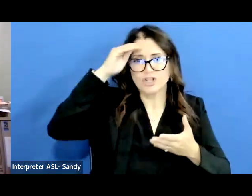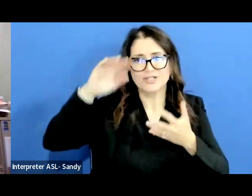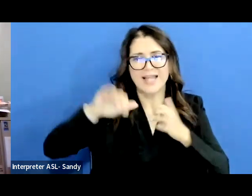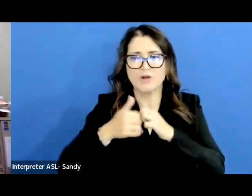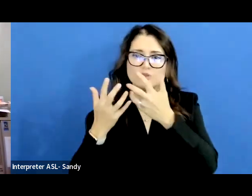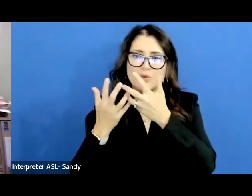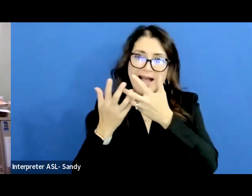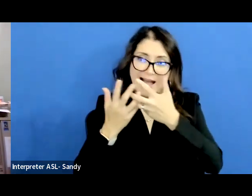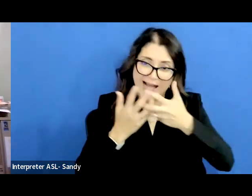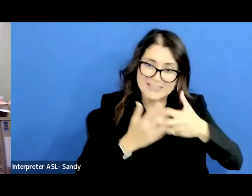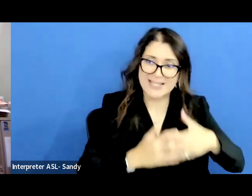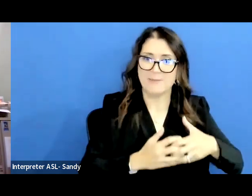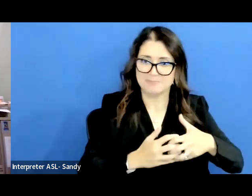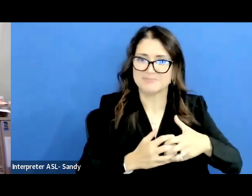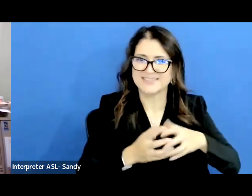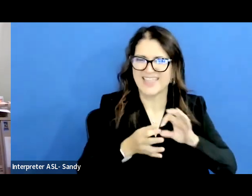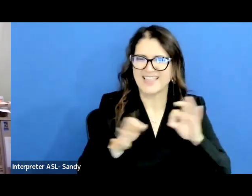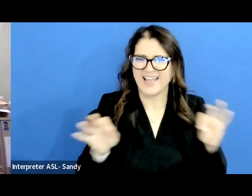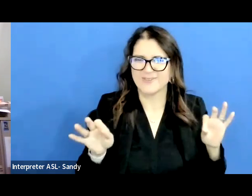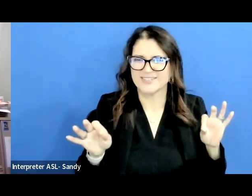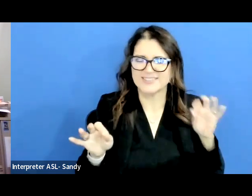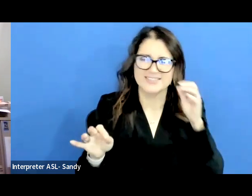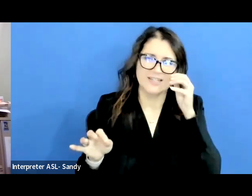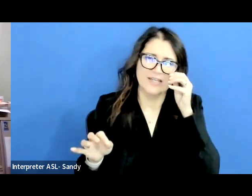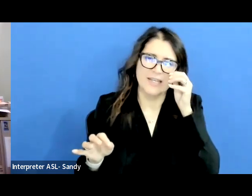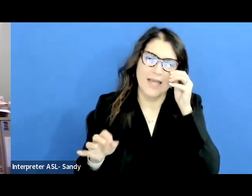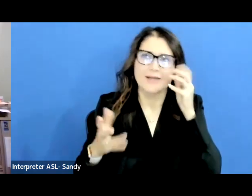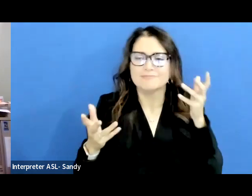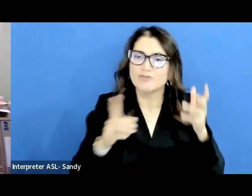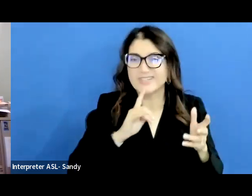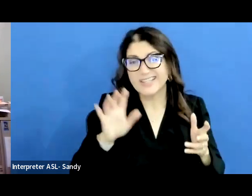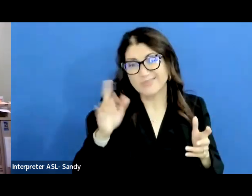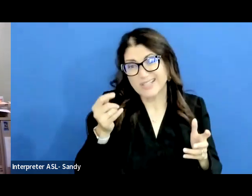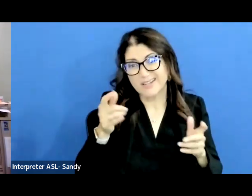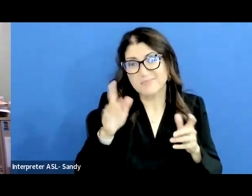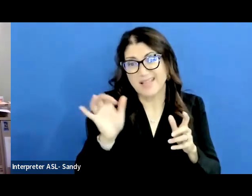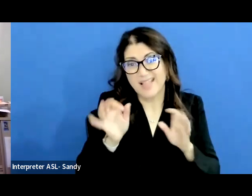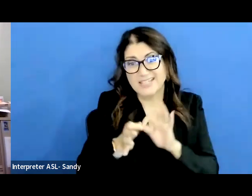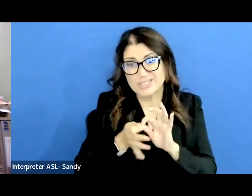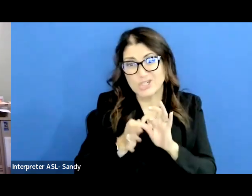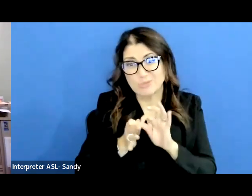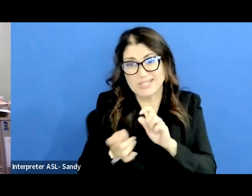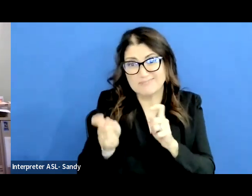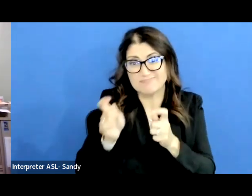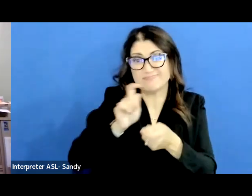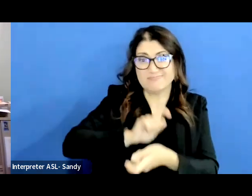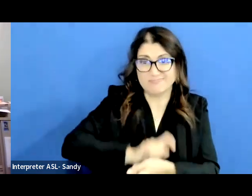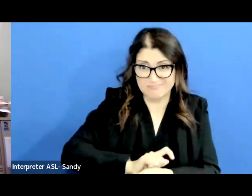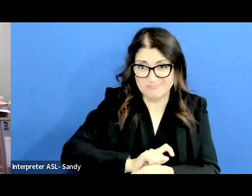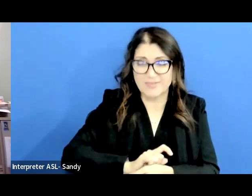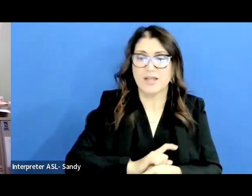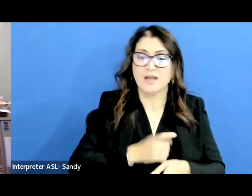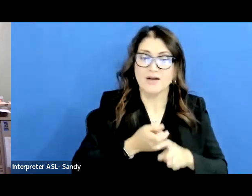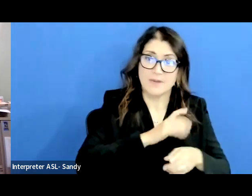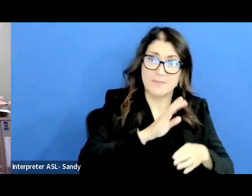adapt the language. In a way, it was like interpreting. And that was interpreting to